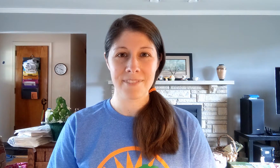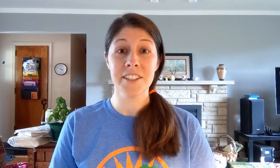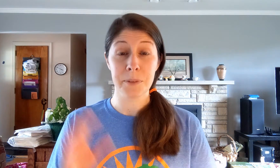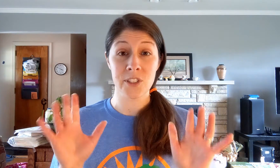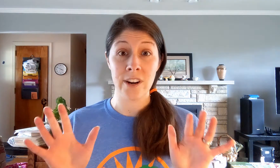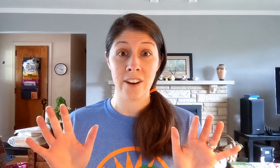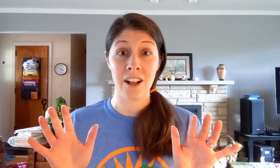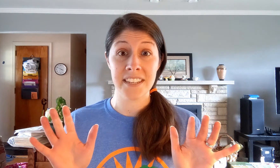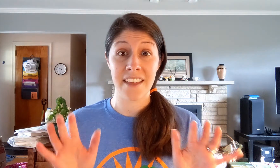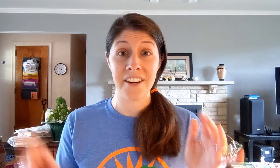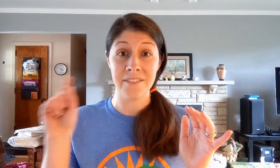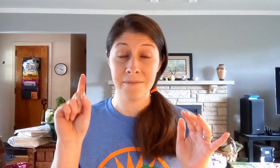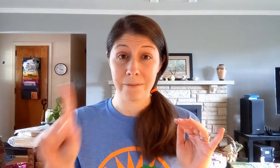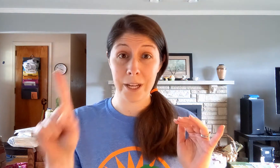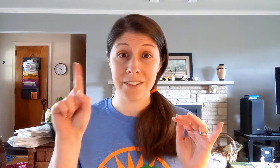So we start out all together. 1,